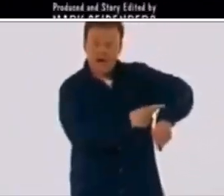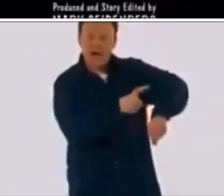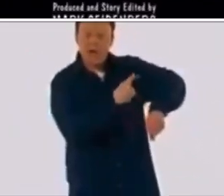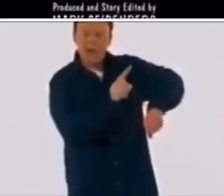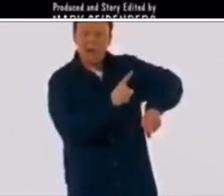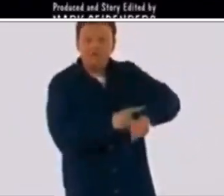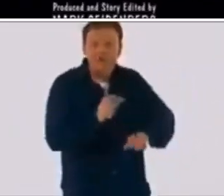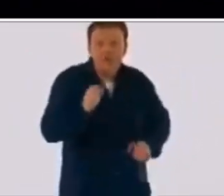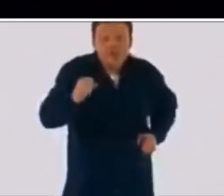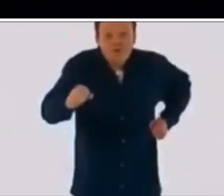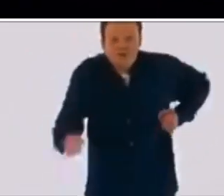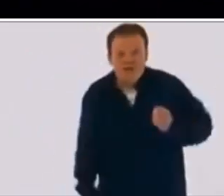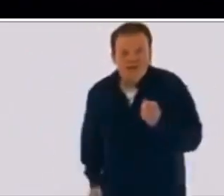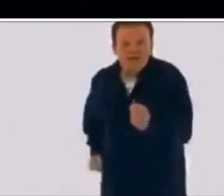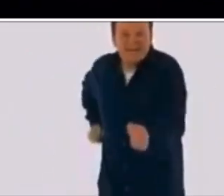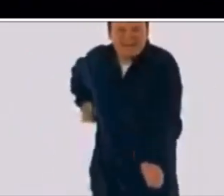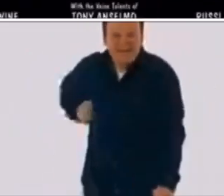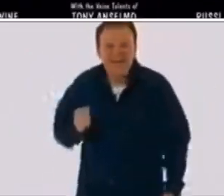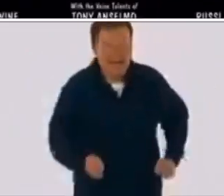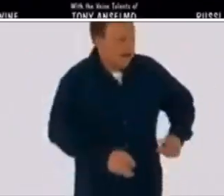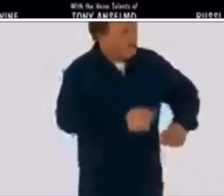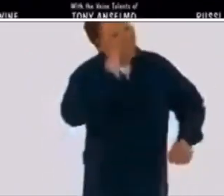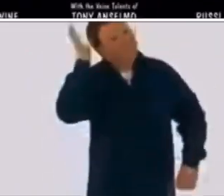Slow. Oh.